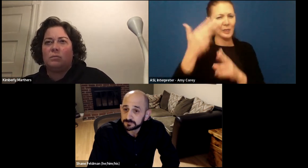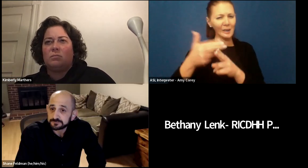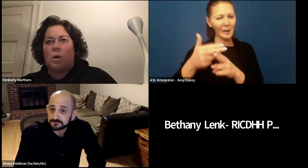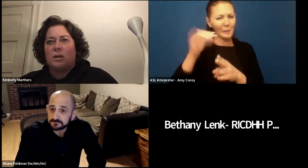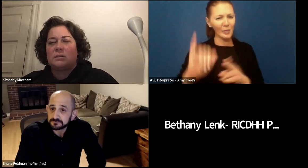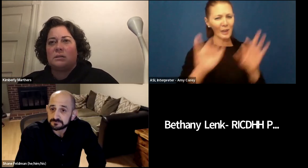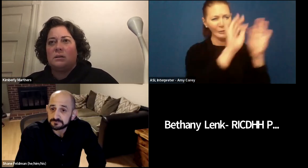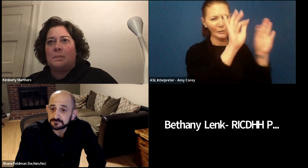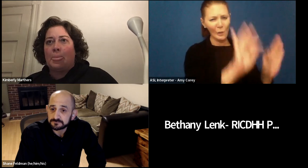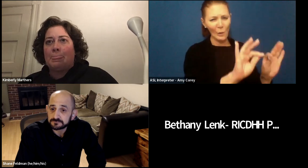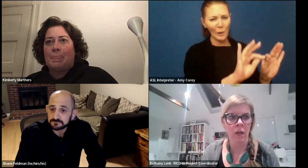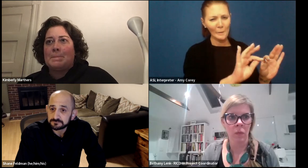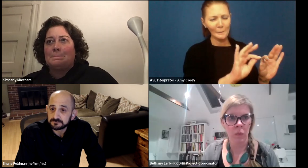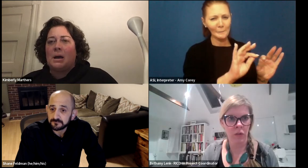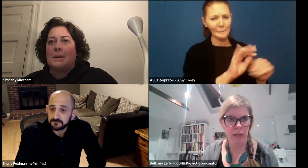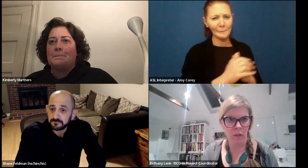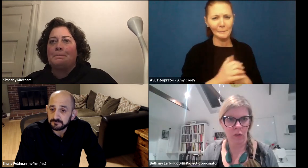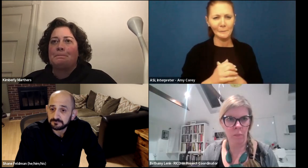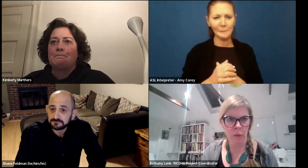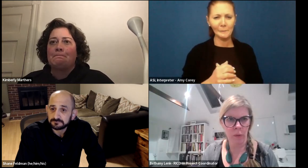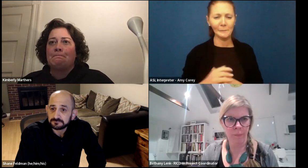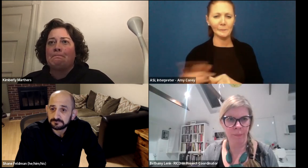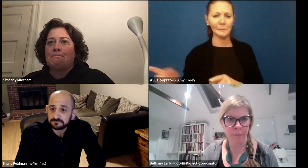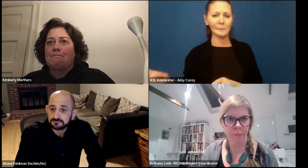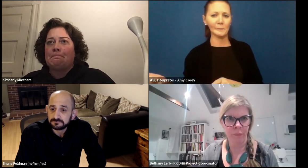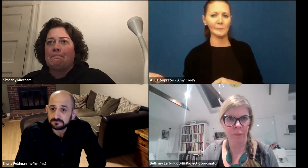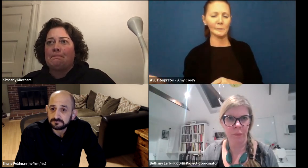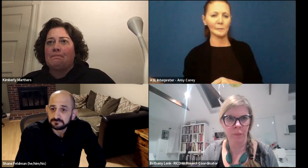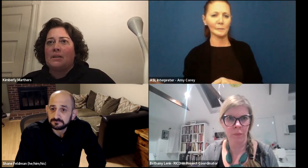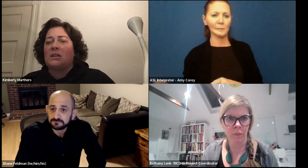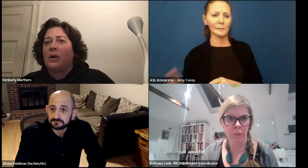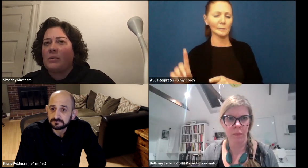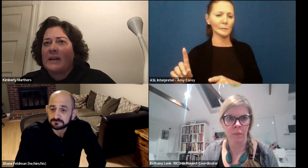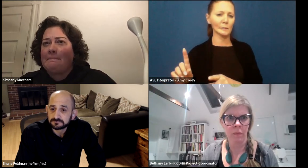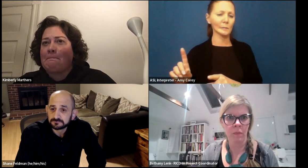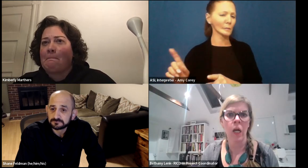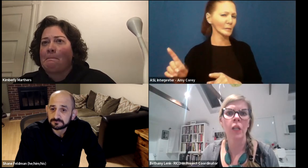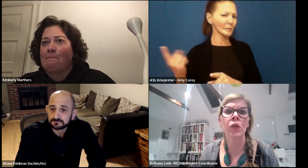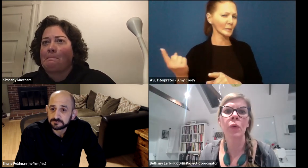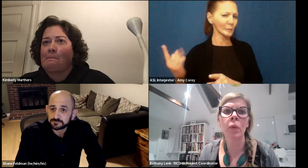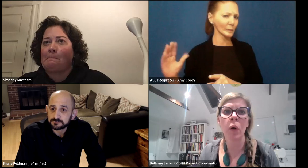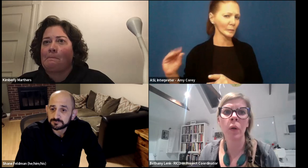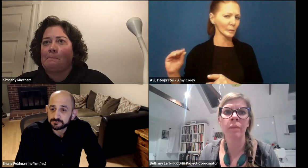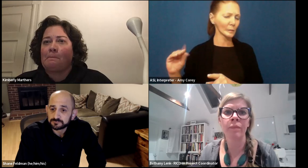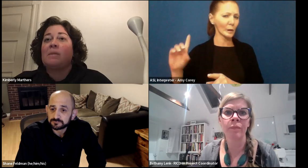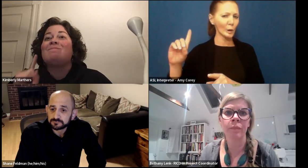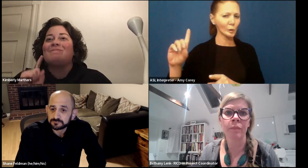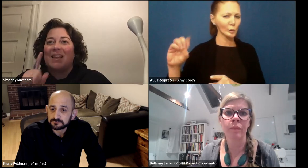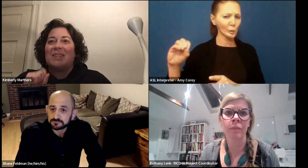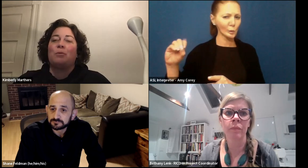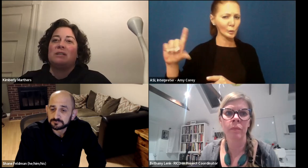that was. Would you like a doodle poll? Sorry, what was that? A doodle